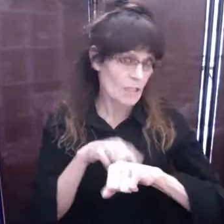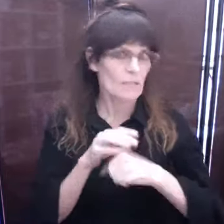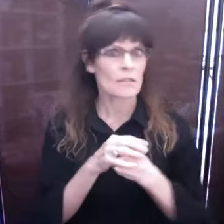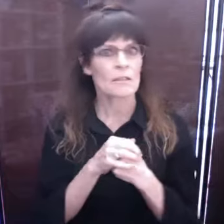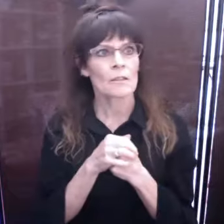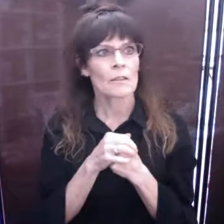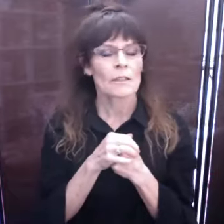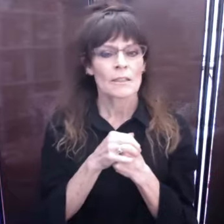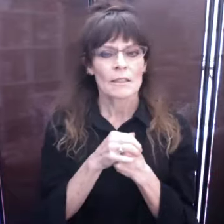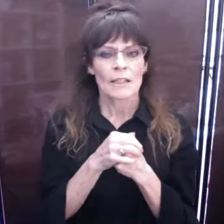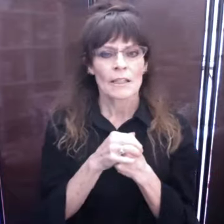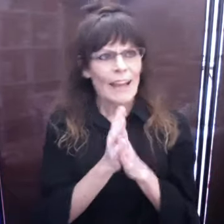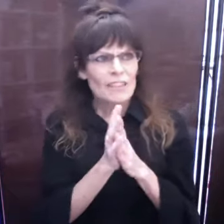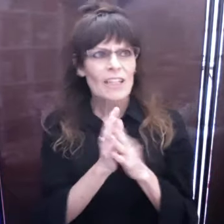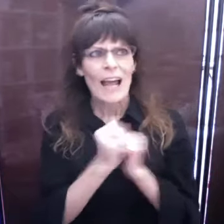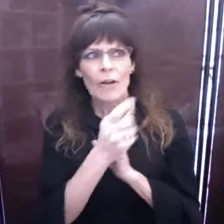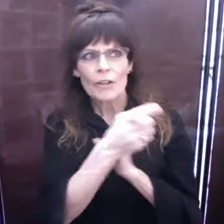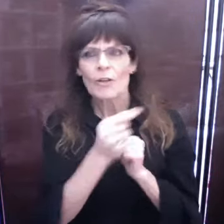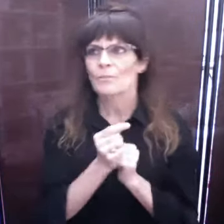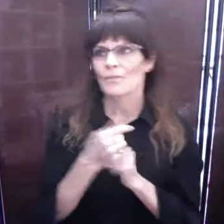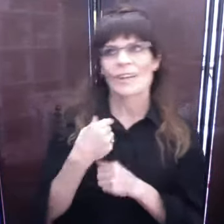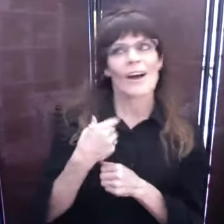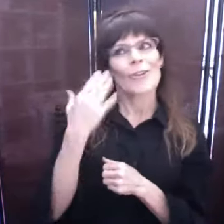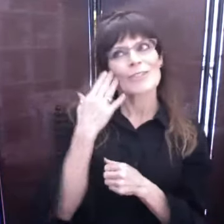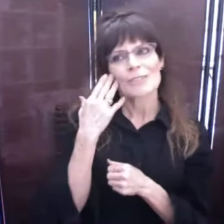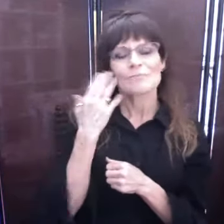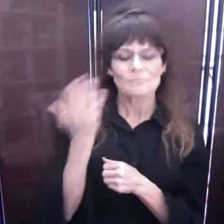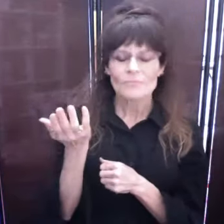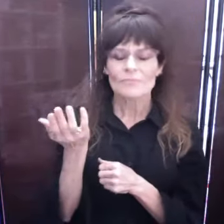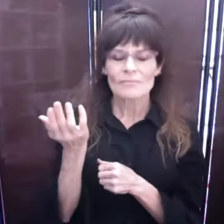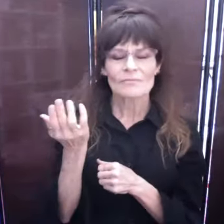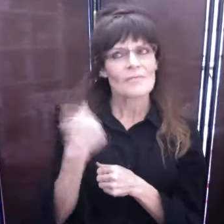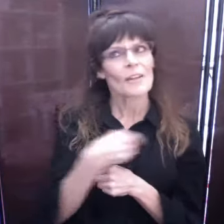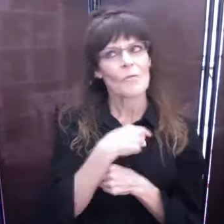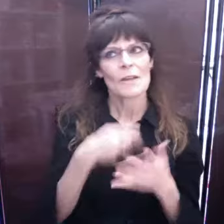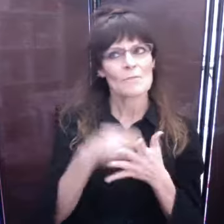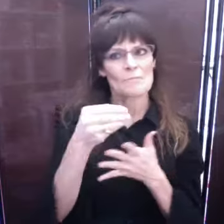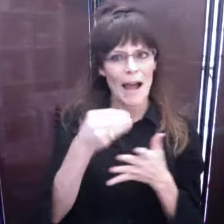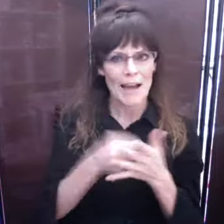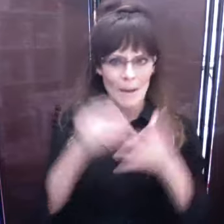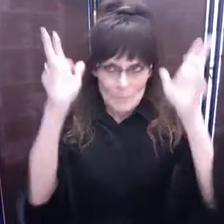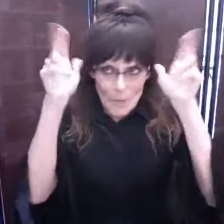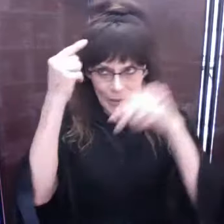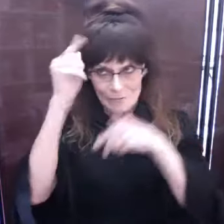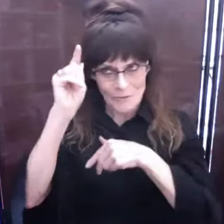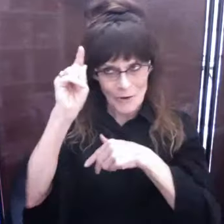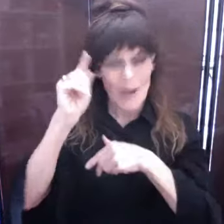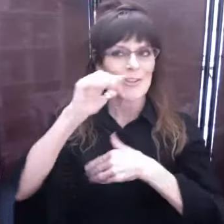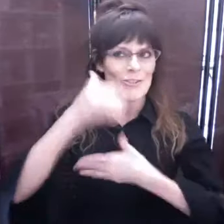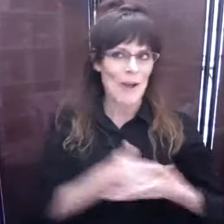And I'd ask them, how you doing? And they would say, oh, we bought a pony for our littlest daughter, Kimberly, and we're